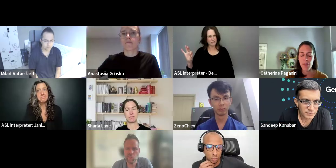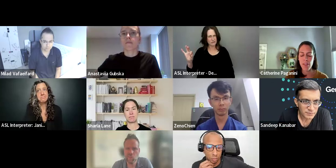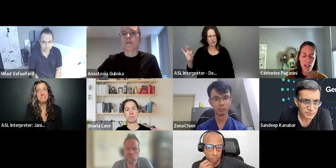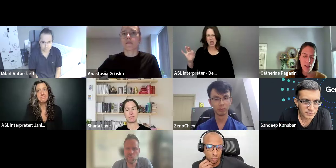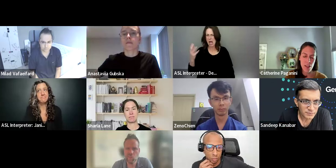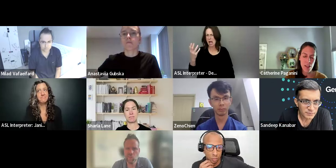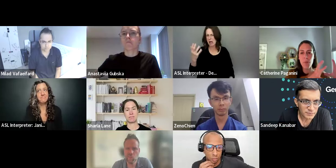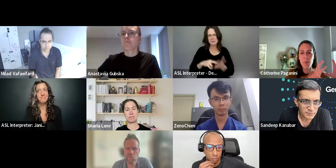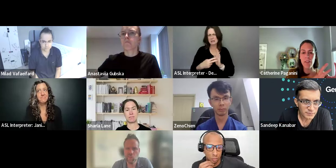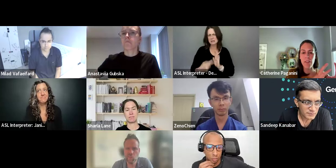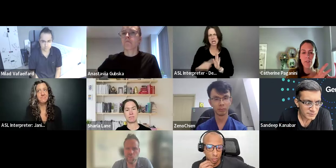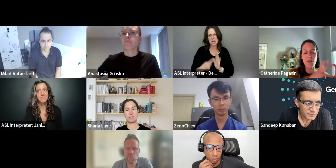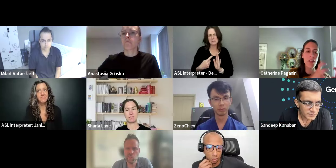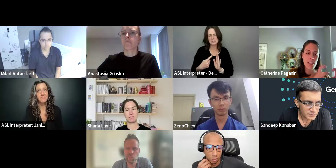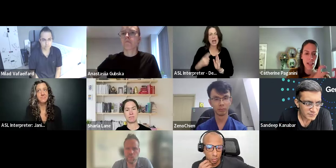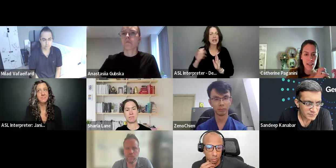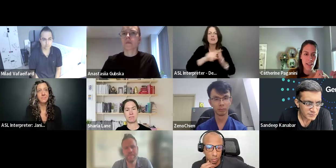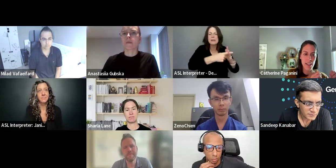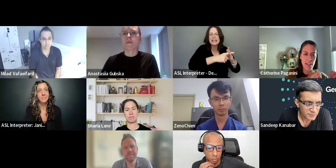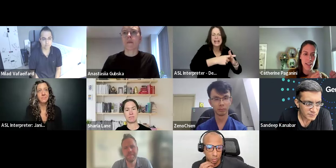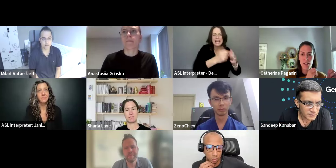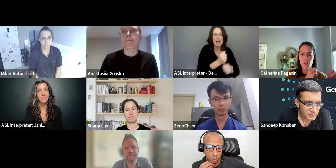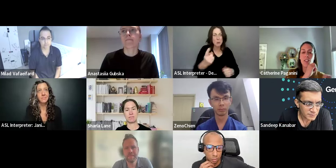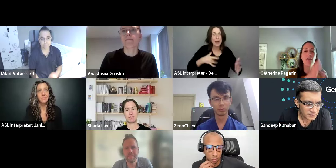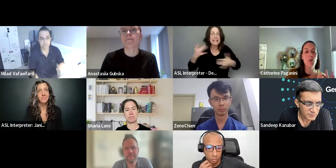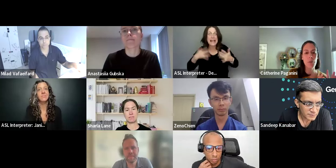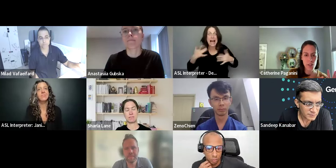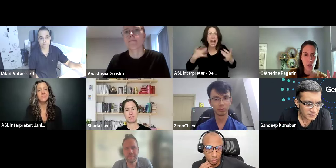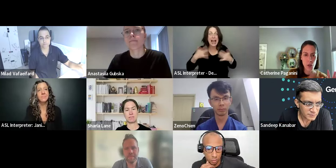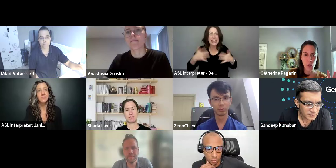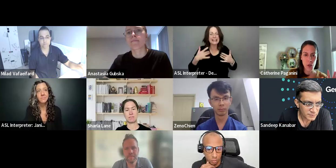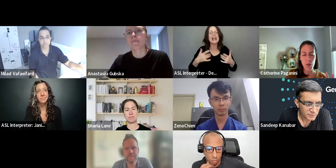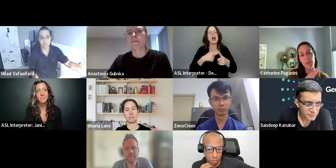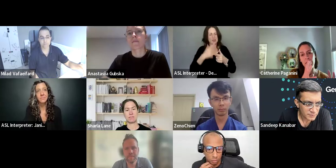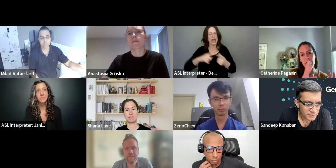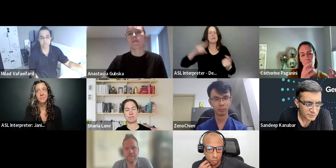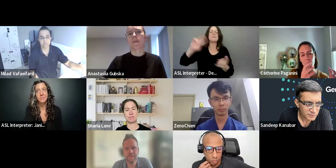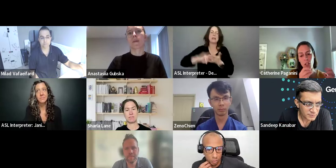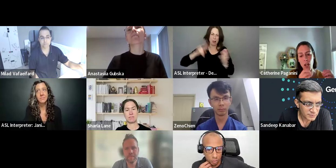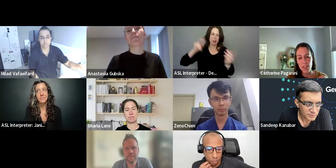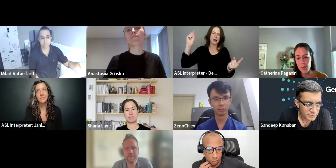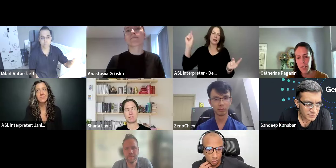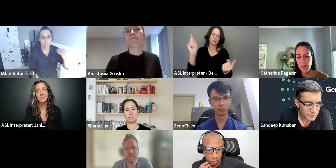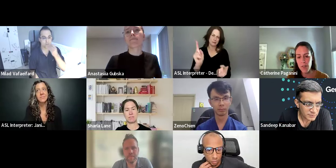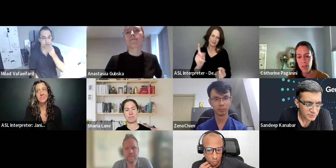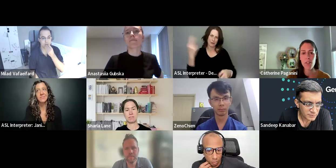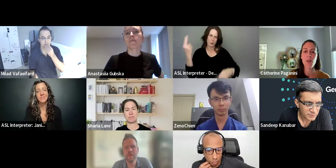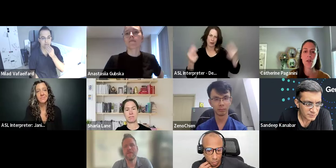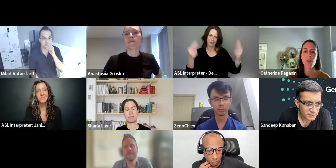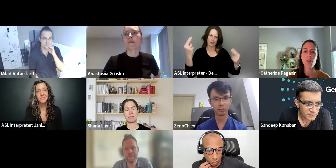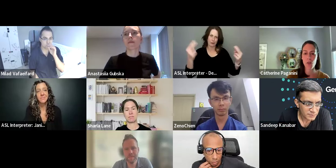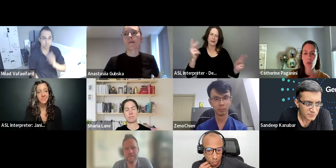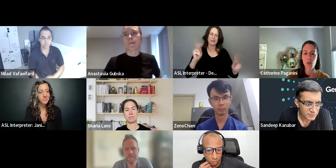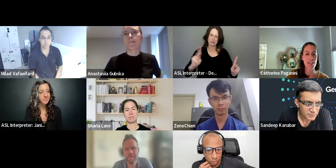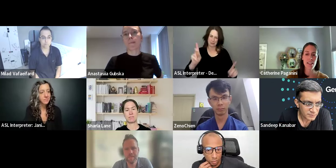I mean, like sometimes you have like what at the very beginning, everyone is very excited and there is a lot of momentum. And I feel like we lost a little bit